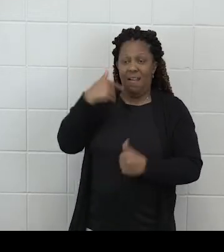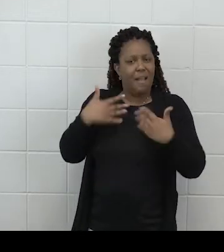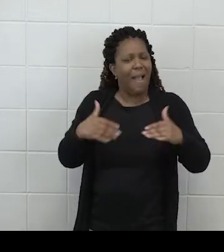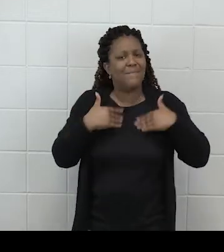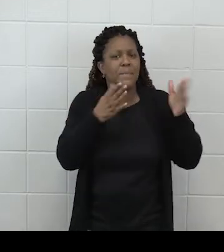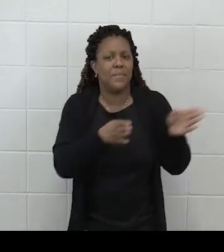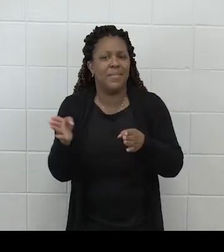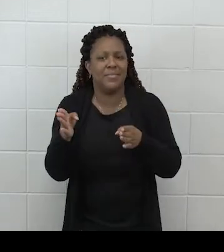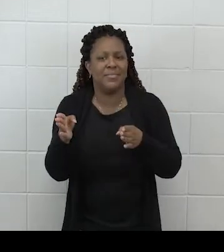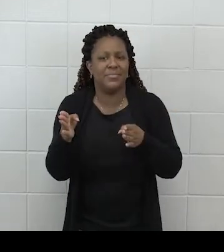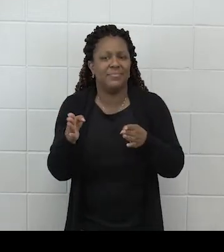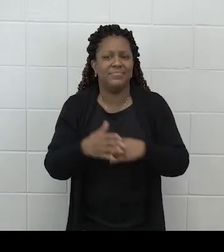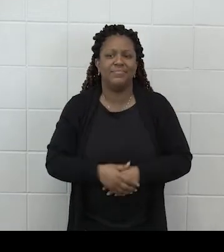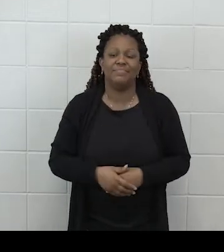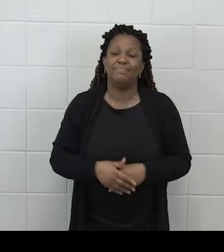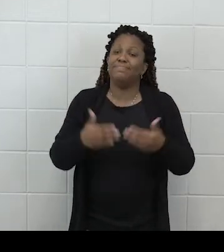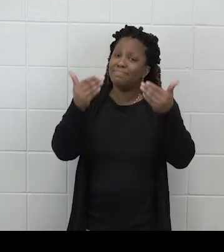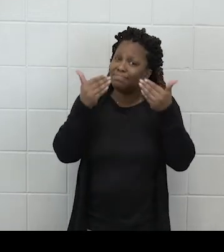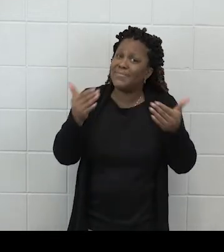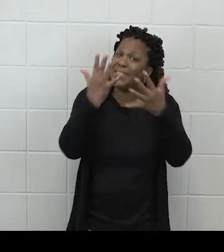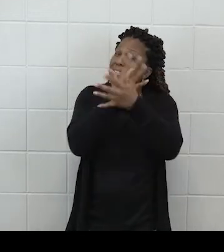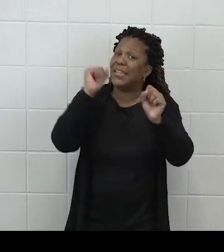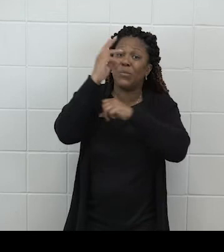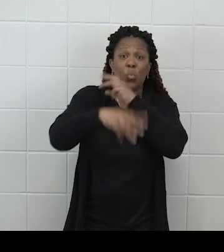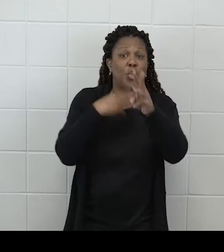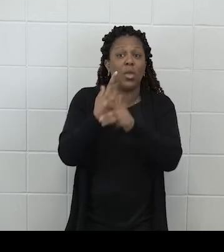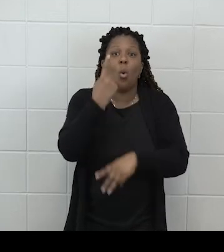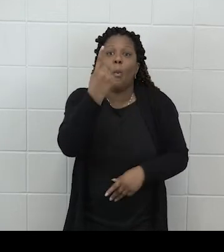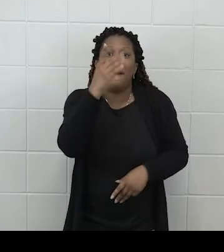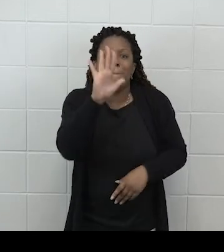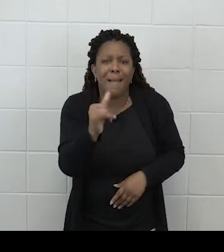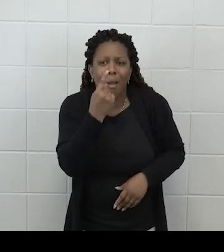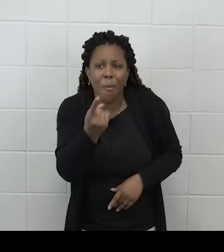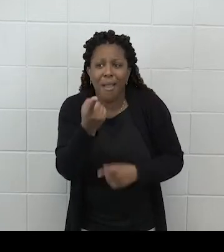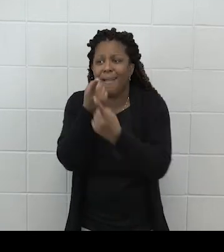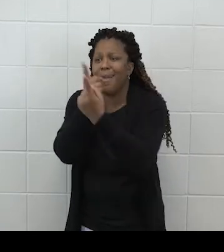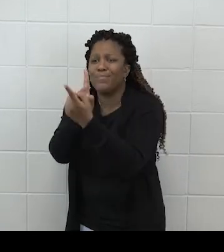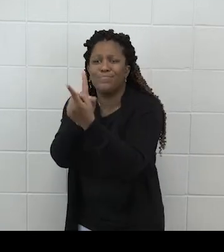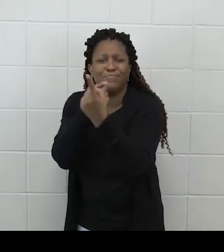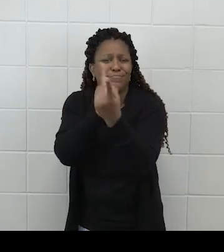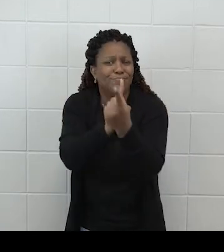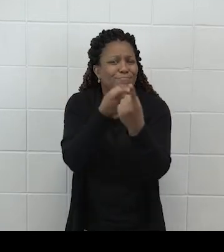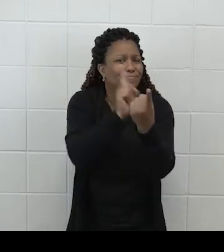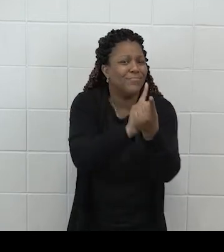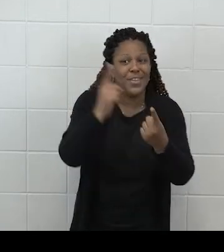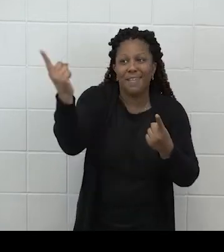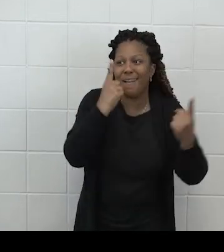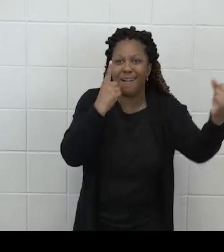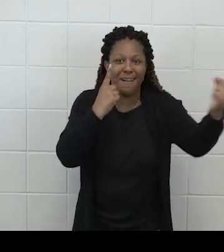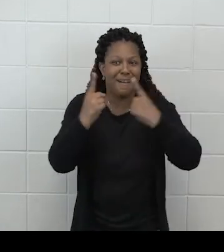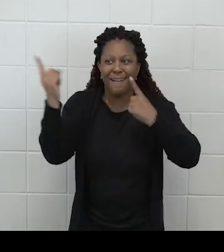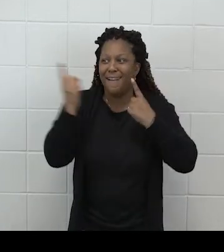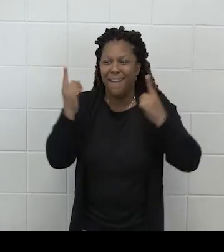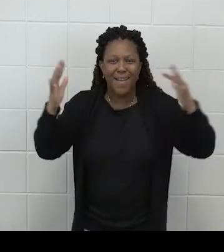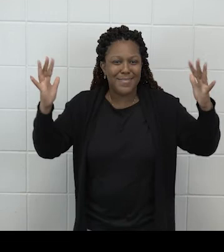convert at a time. A plan that is designed to put our trust and confidence in Jesus, and that he and he alone can